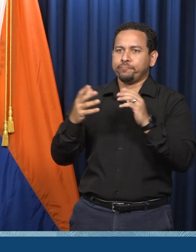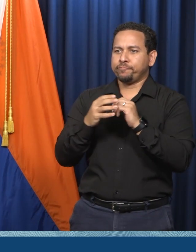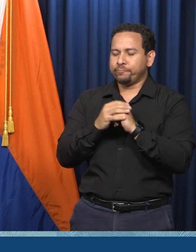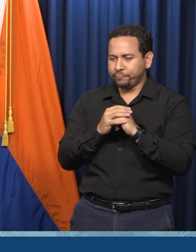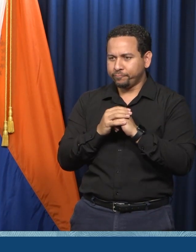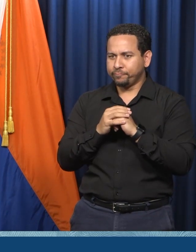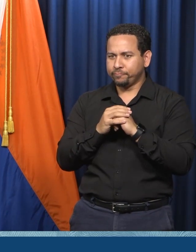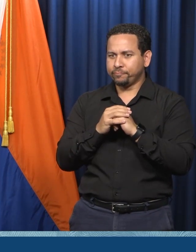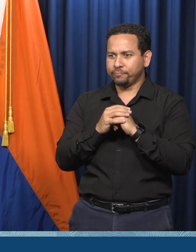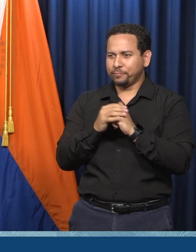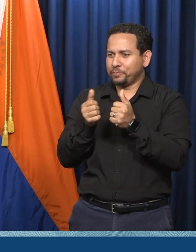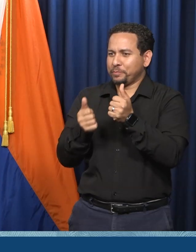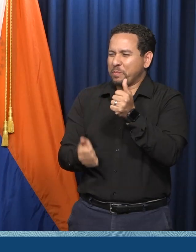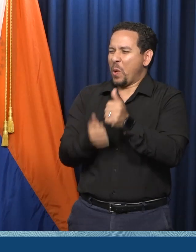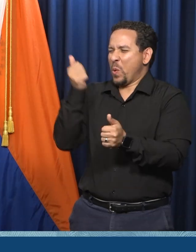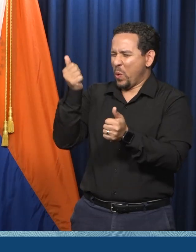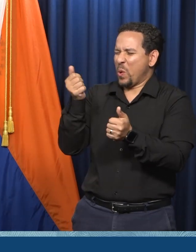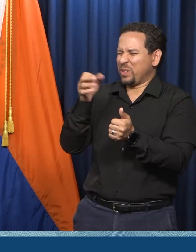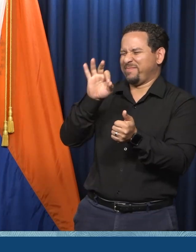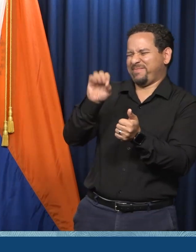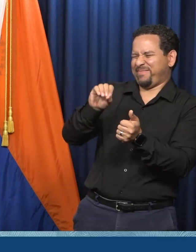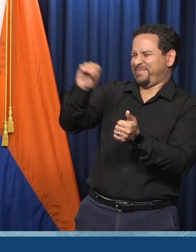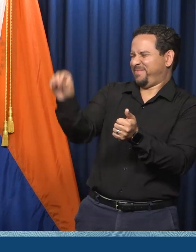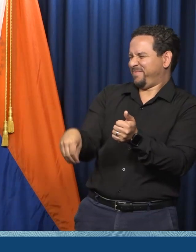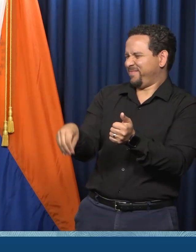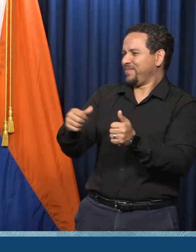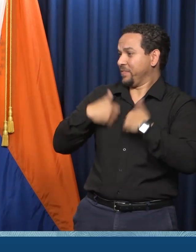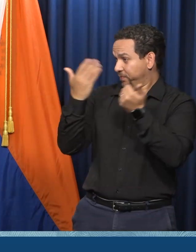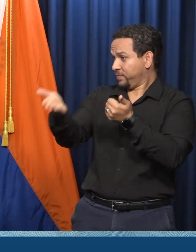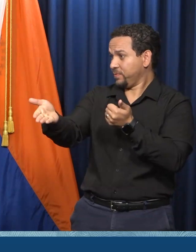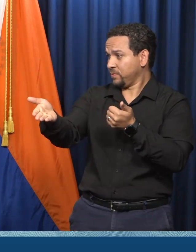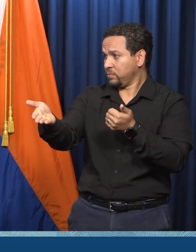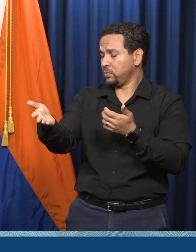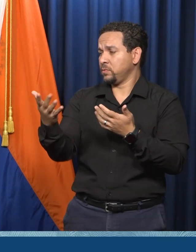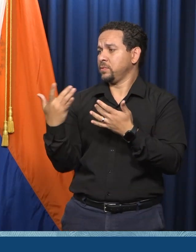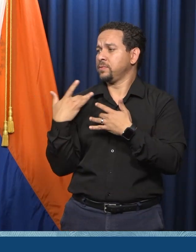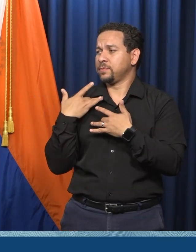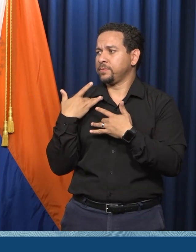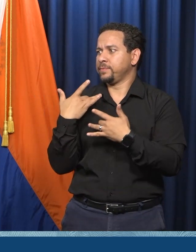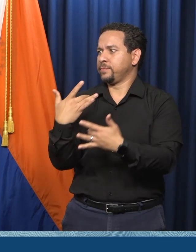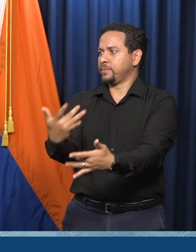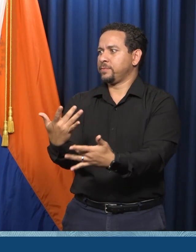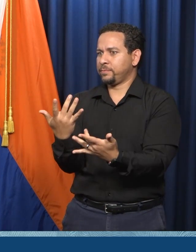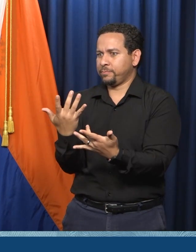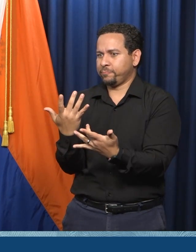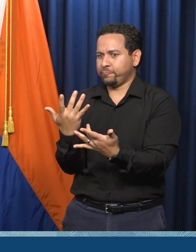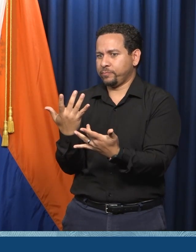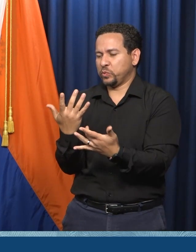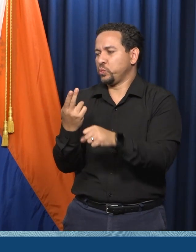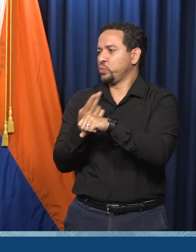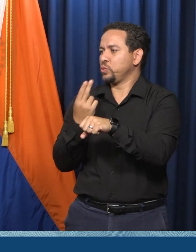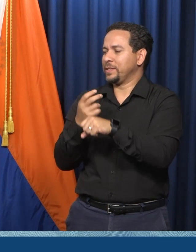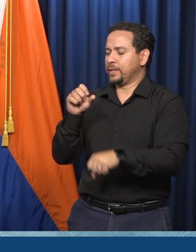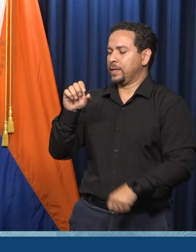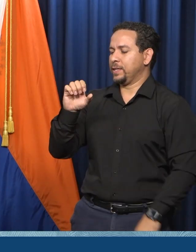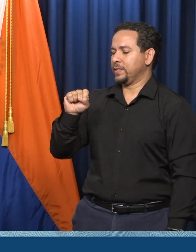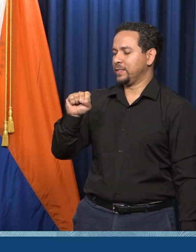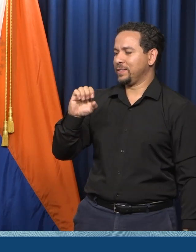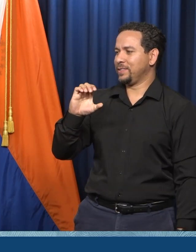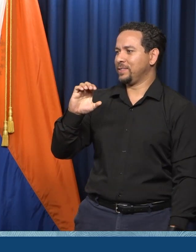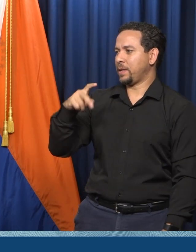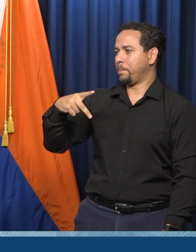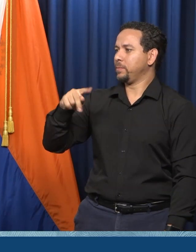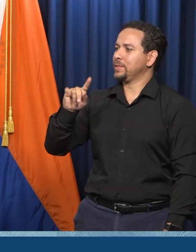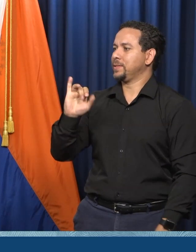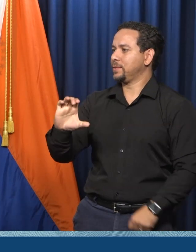almost 90+% of the residents are using have septic systems. So we want to be able